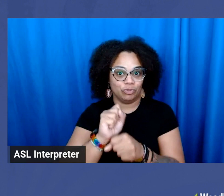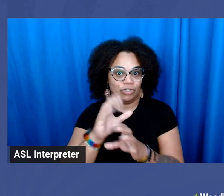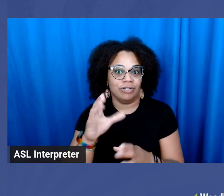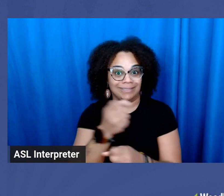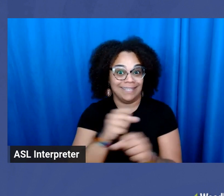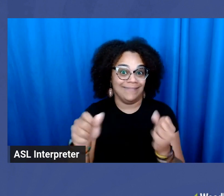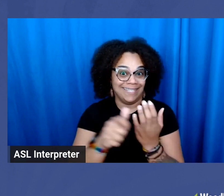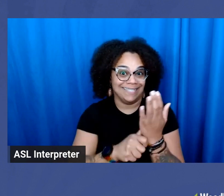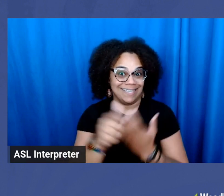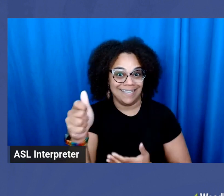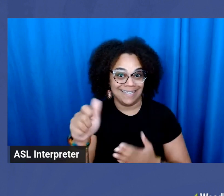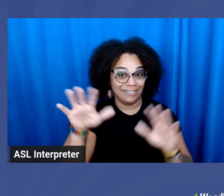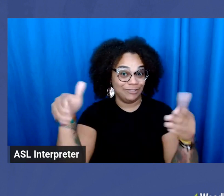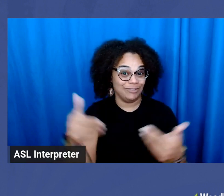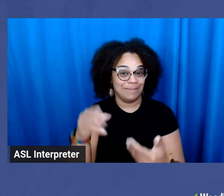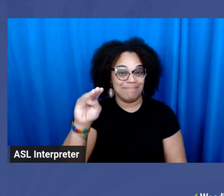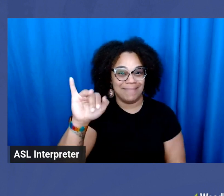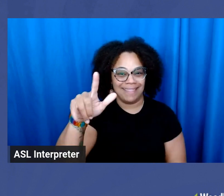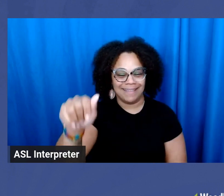Mila.